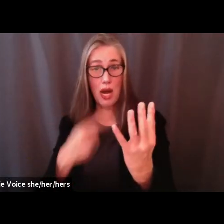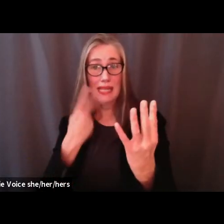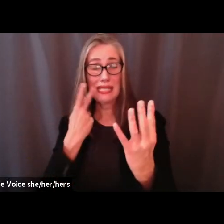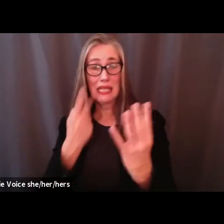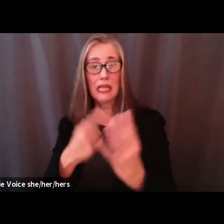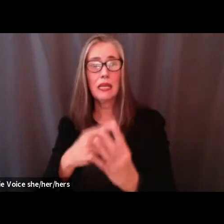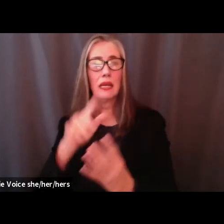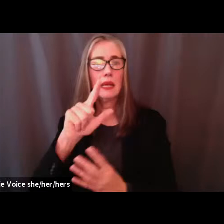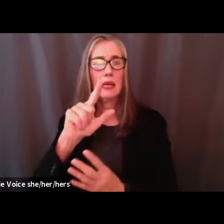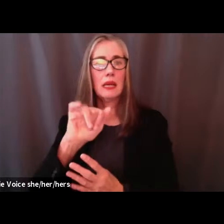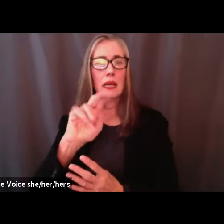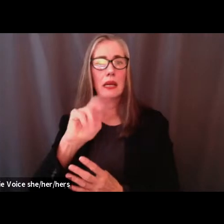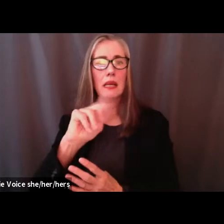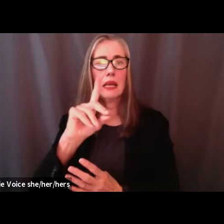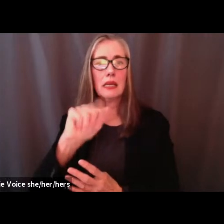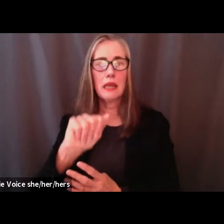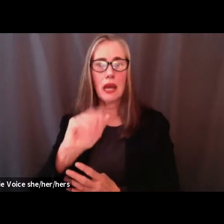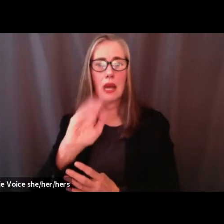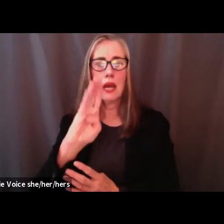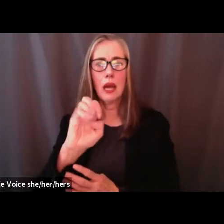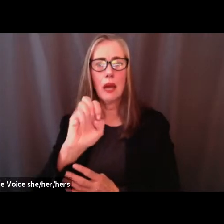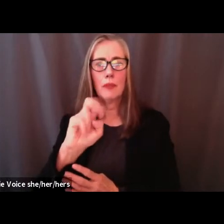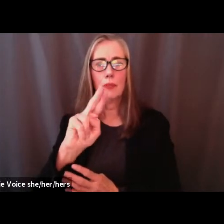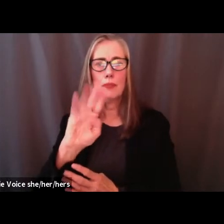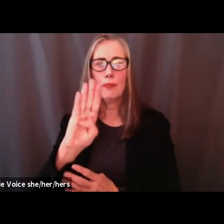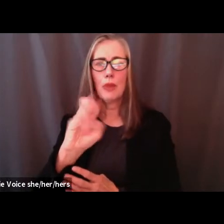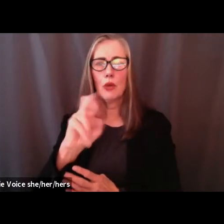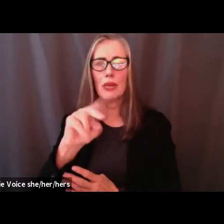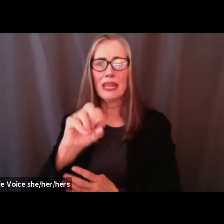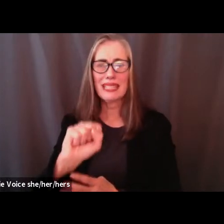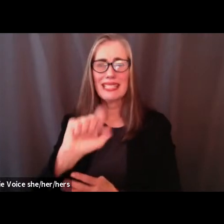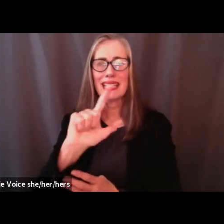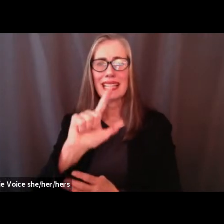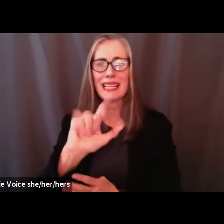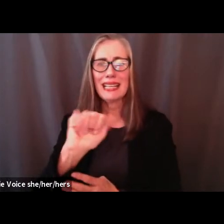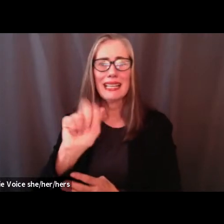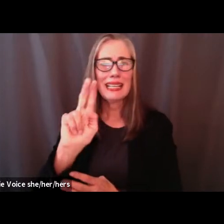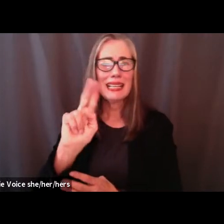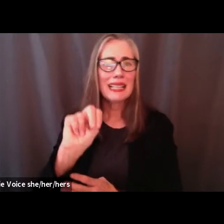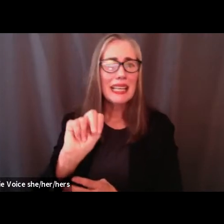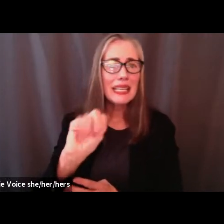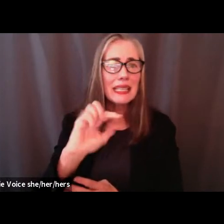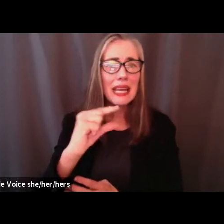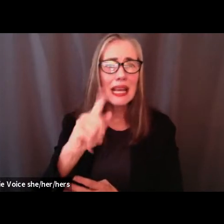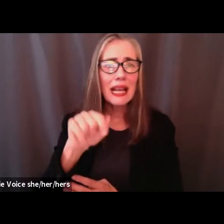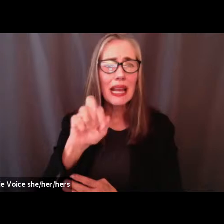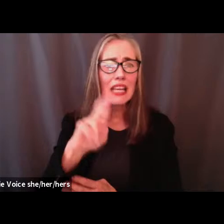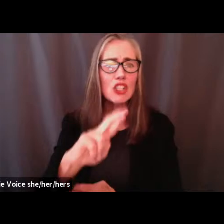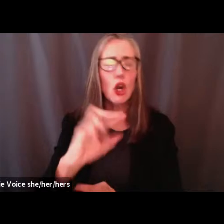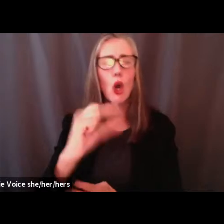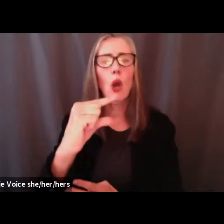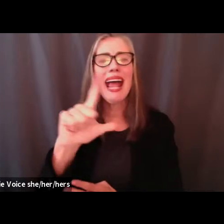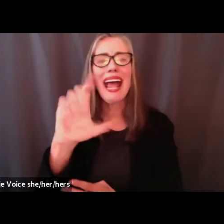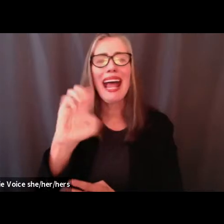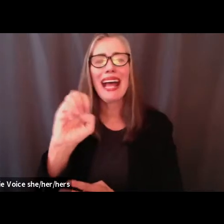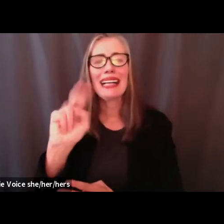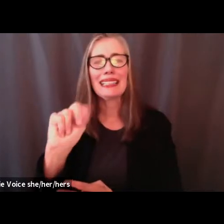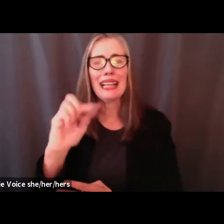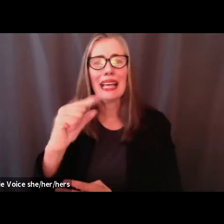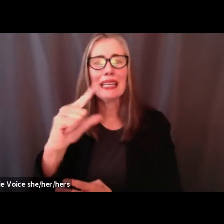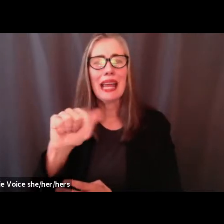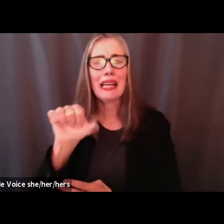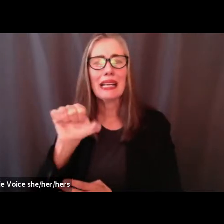Glenda Barrias, Glenn Glazier, Will Rodriguez Kennedy, and Christine Pelosi, and Lauren Beer. Those are the first five.